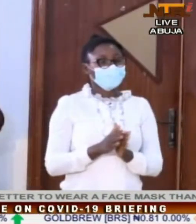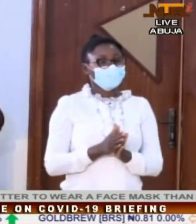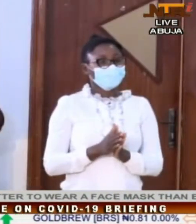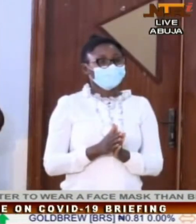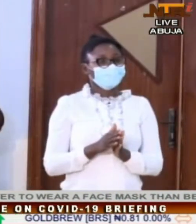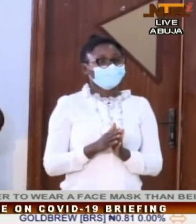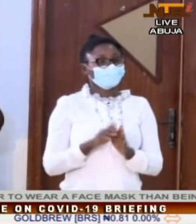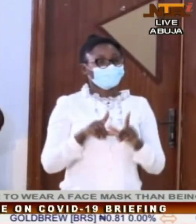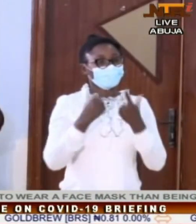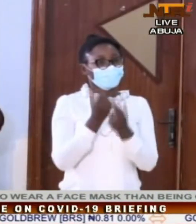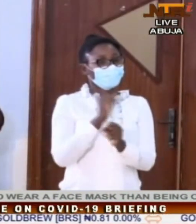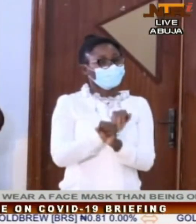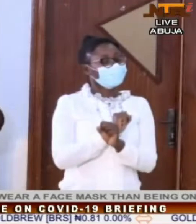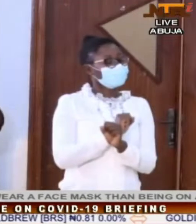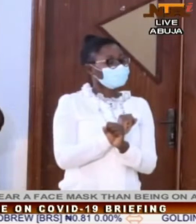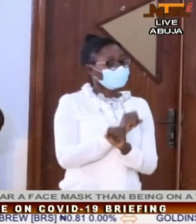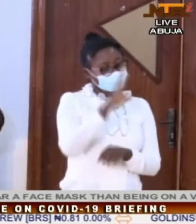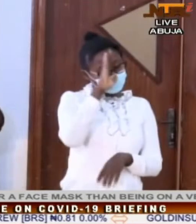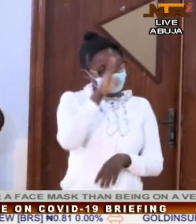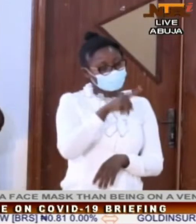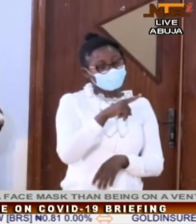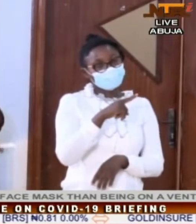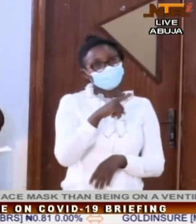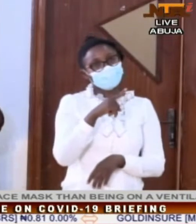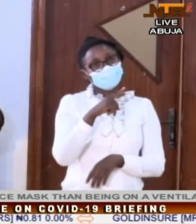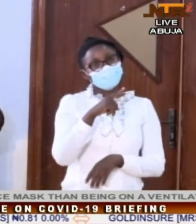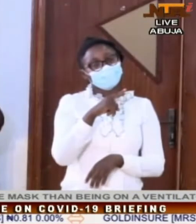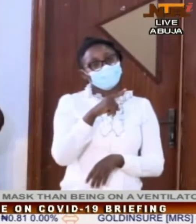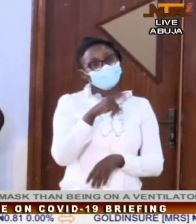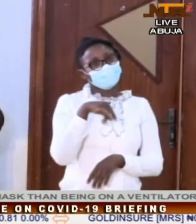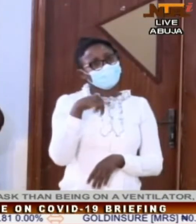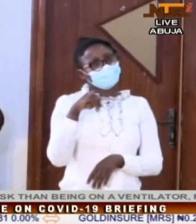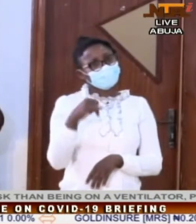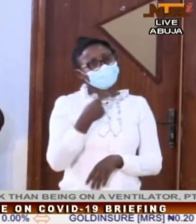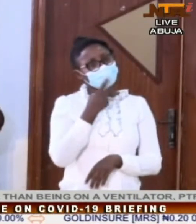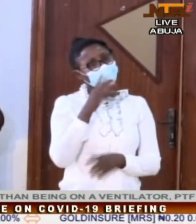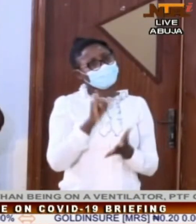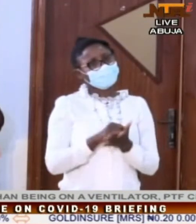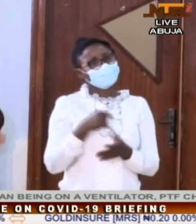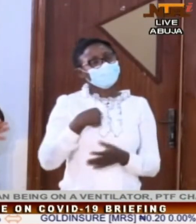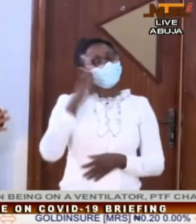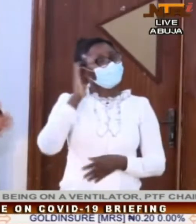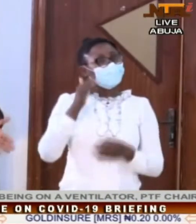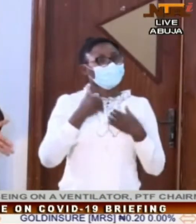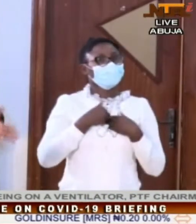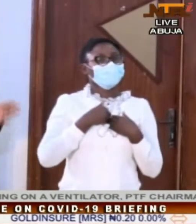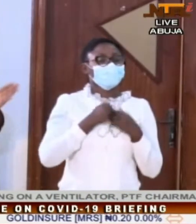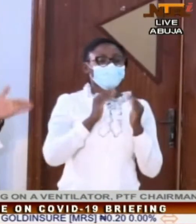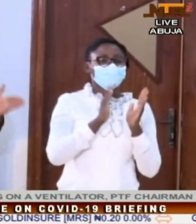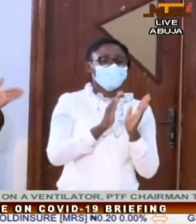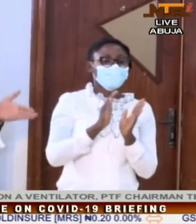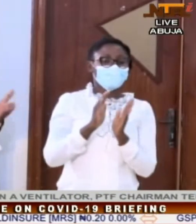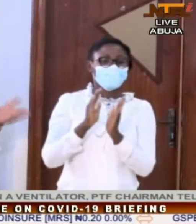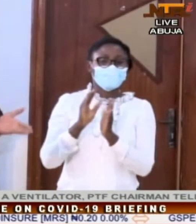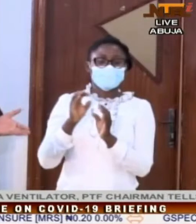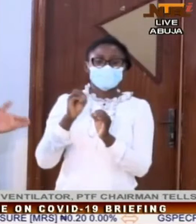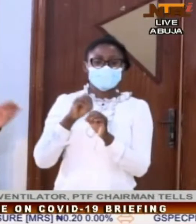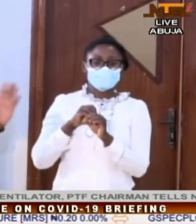task force. Sir, you just said that we'll be having plants in